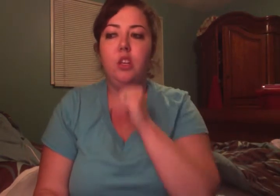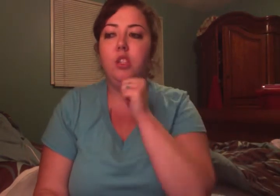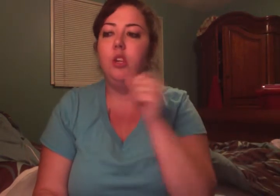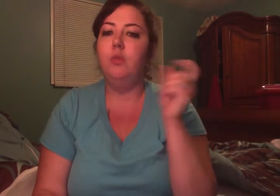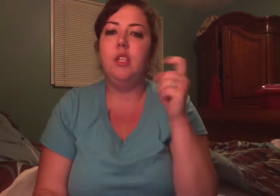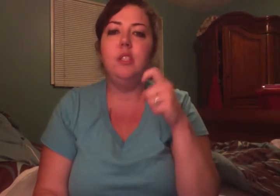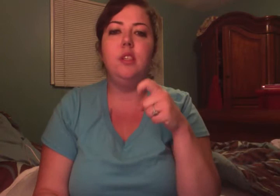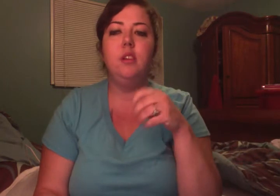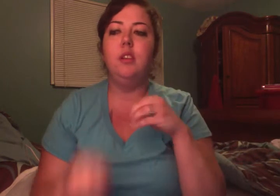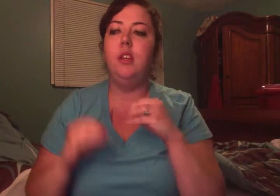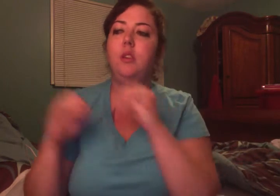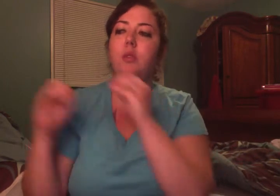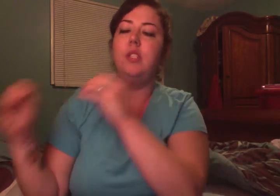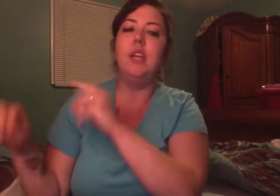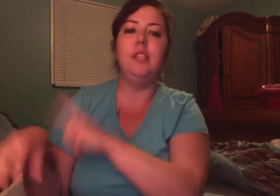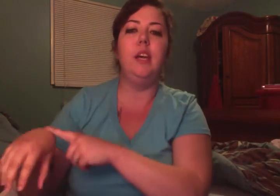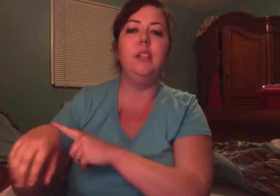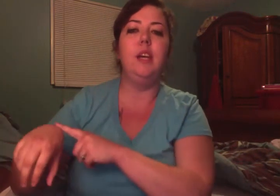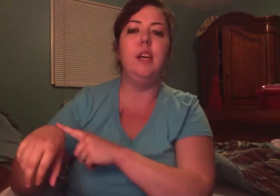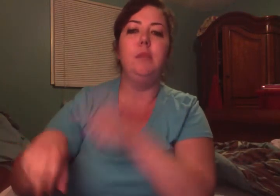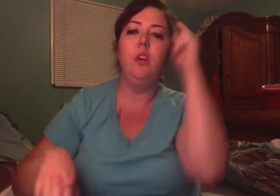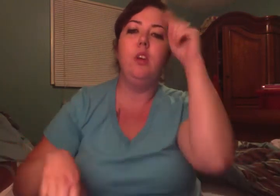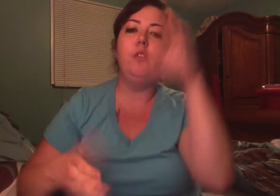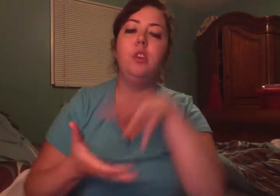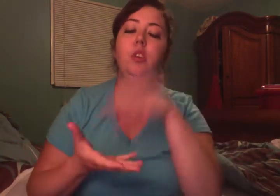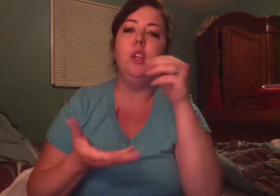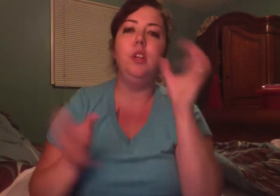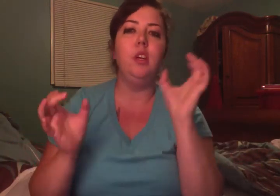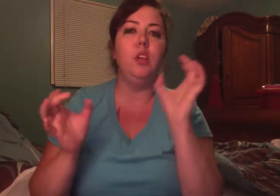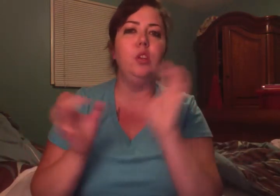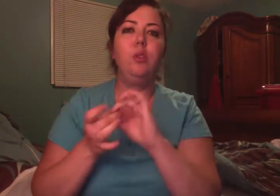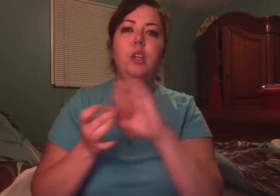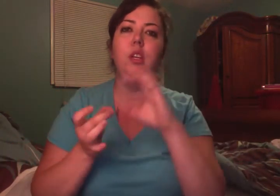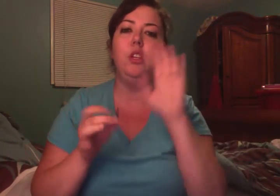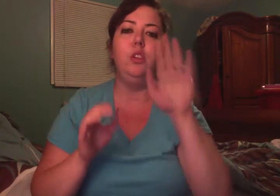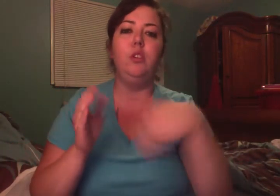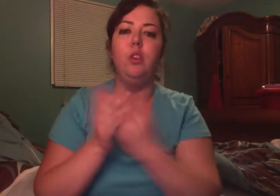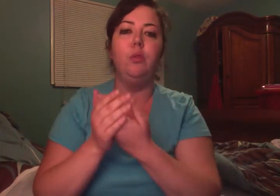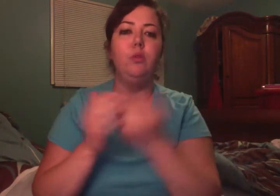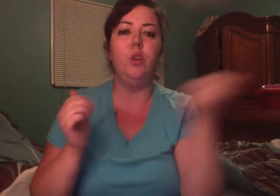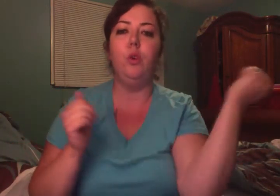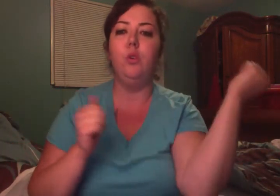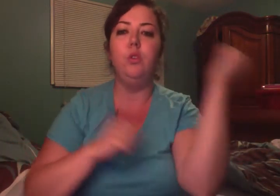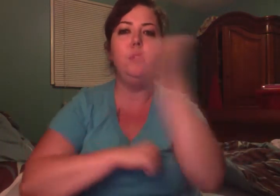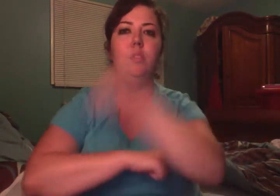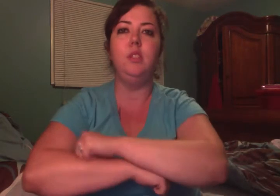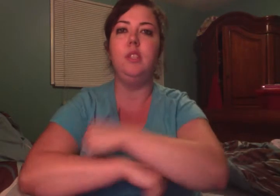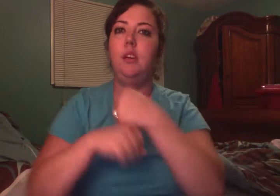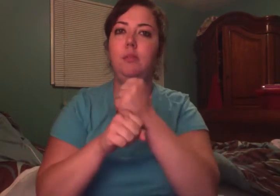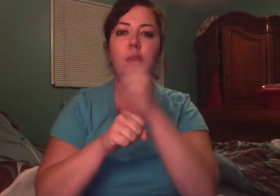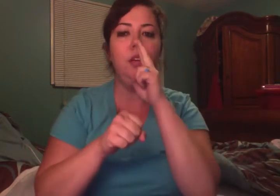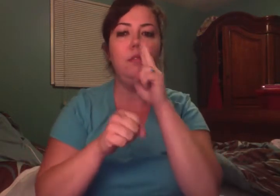don't necessarily, set aside a time for learning. Include it in, your whole day. Make it